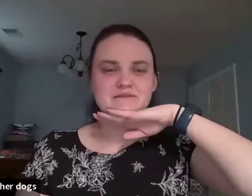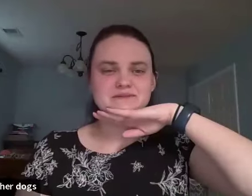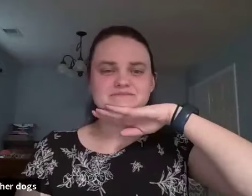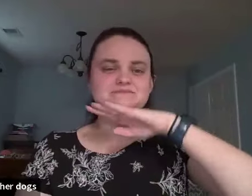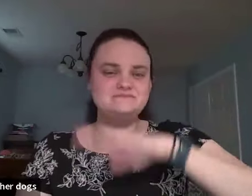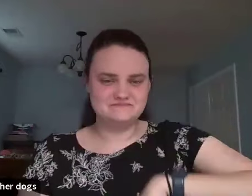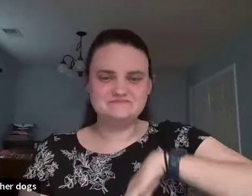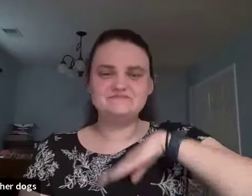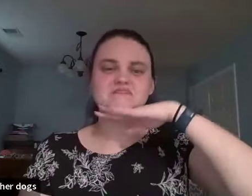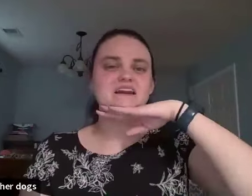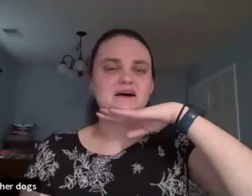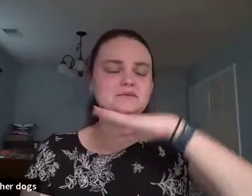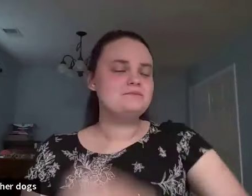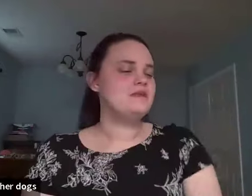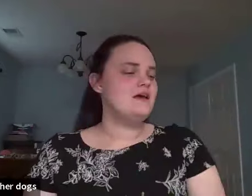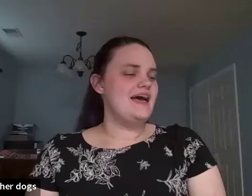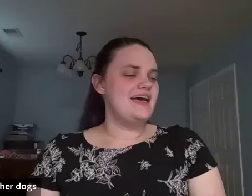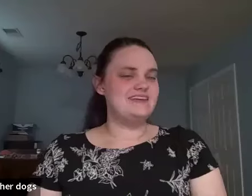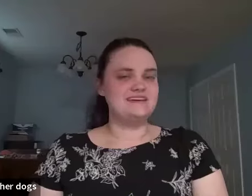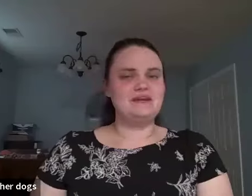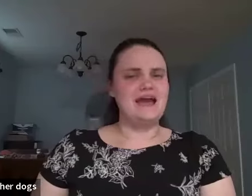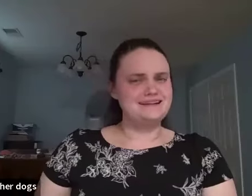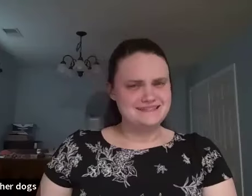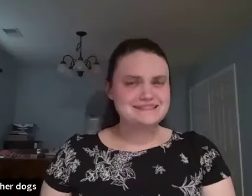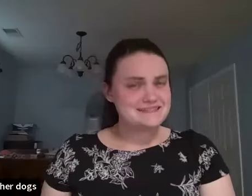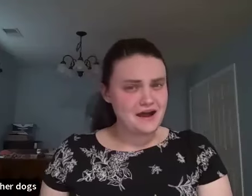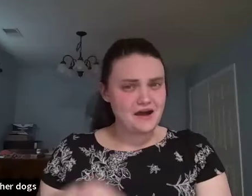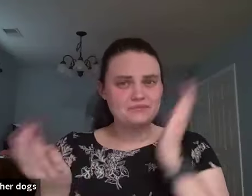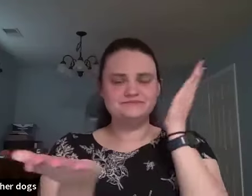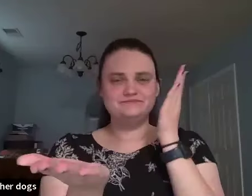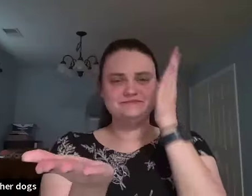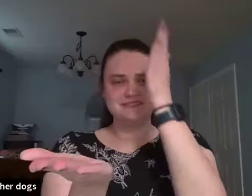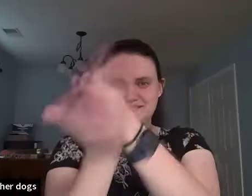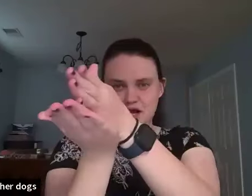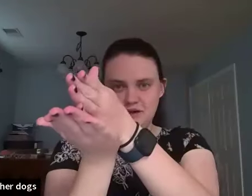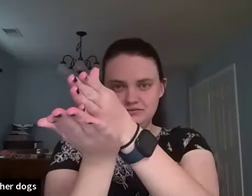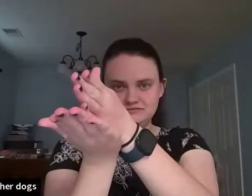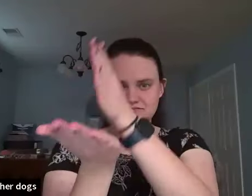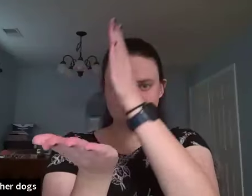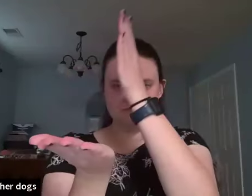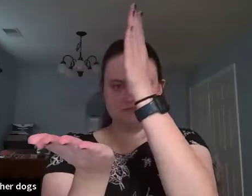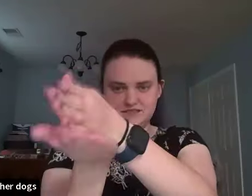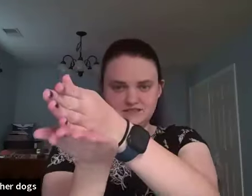up, fed up. And then we added stop, stop,